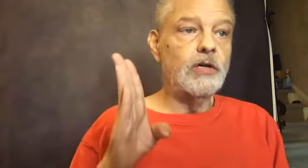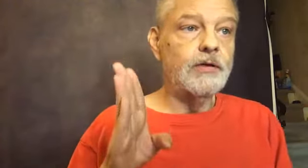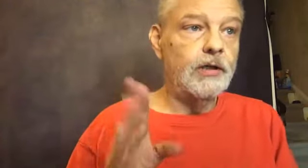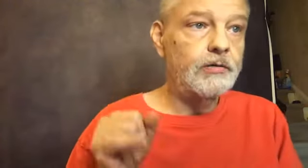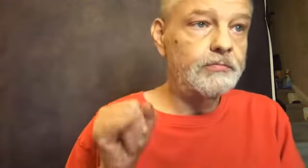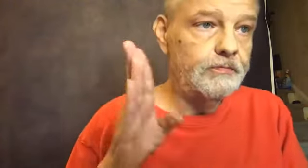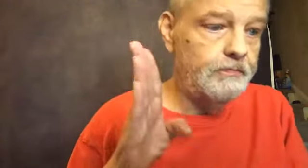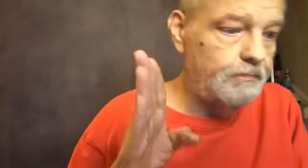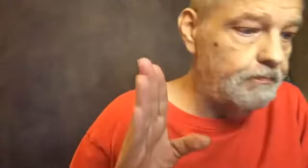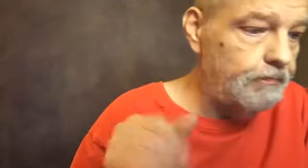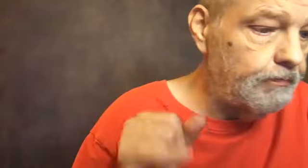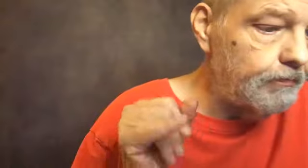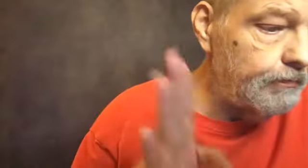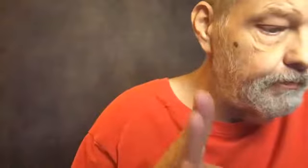JB.